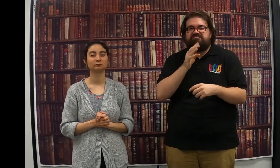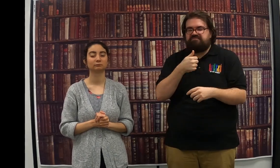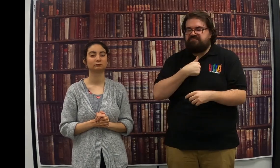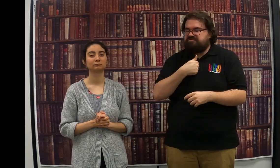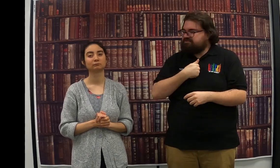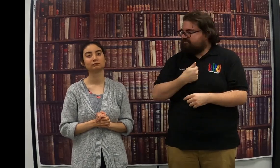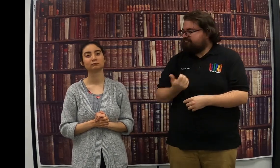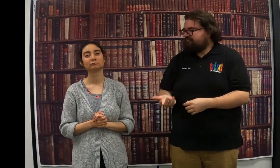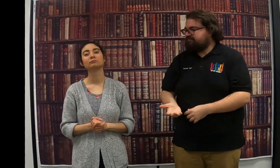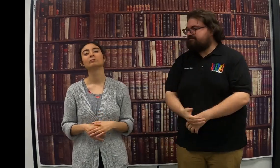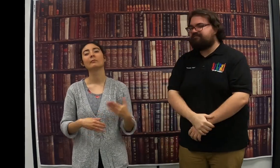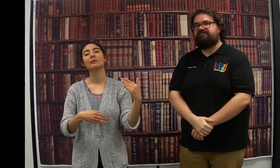to herself,